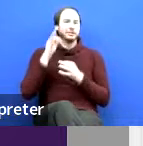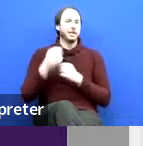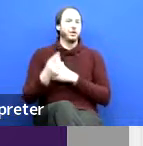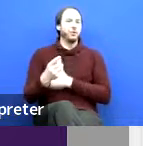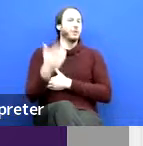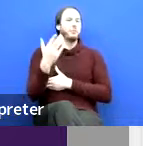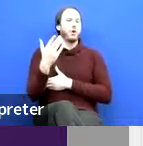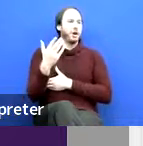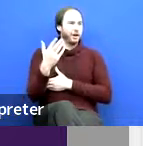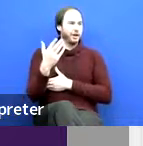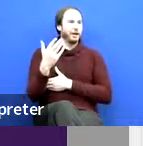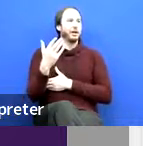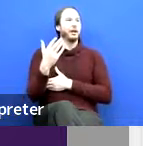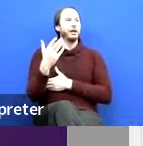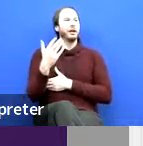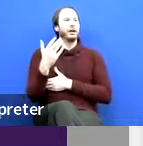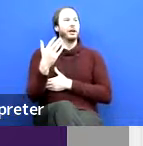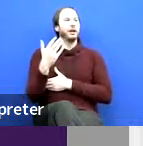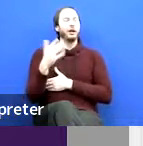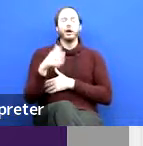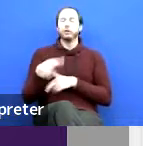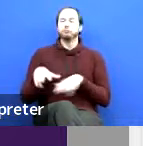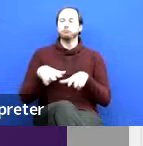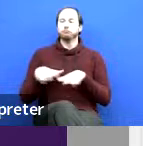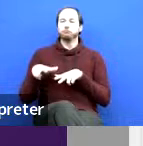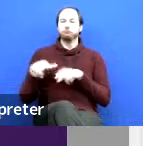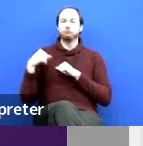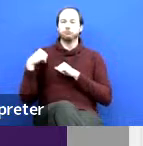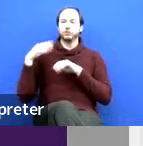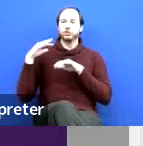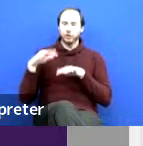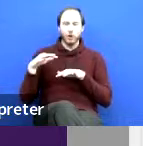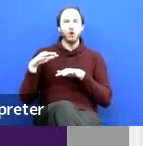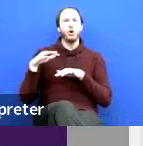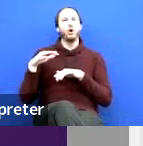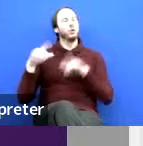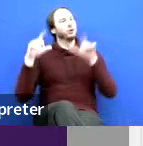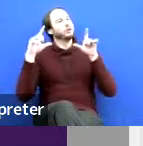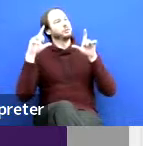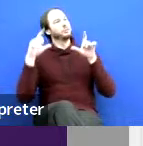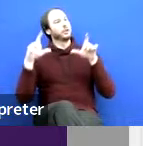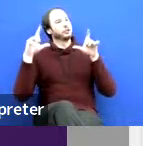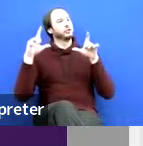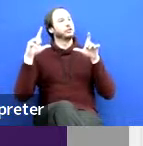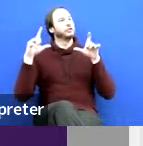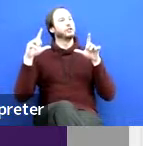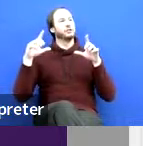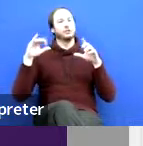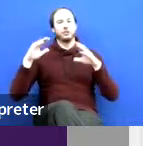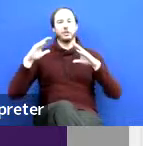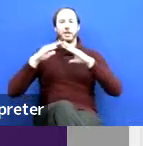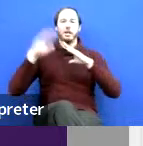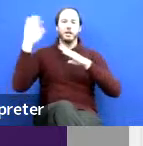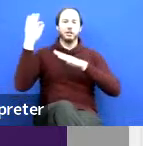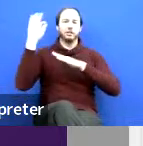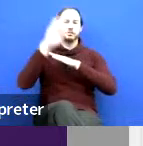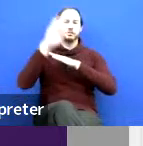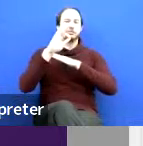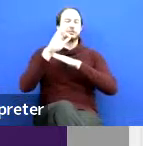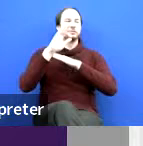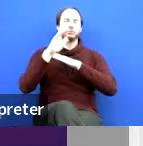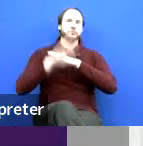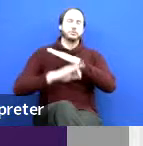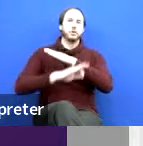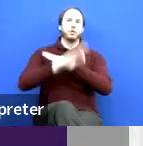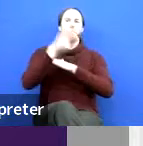as tromped through the snow across the street to get a picture of that shot of